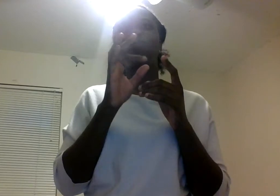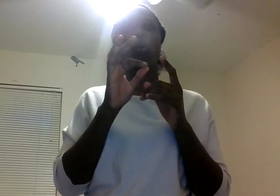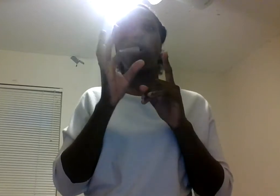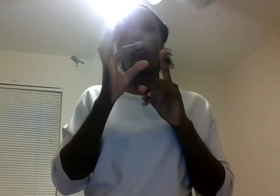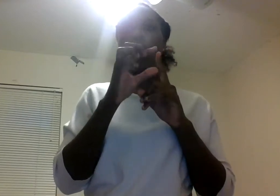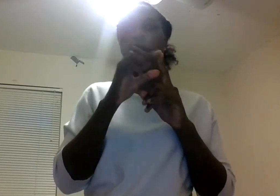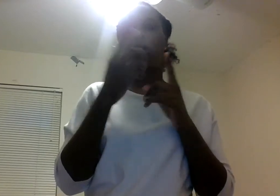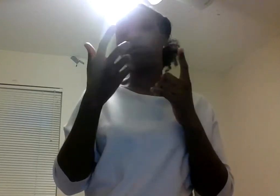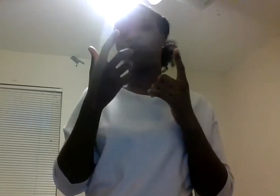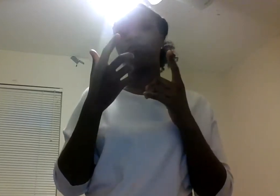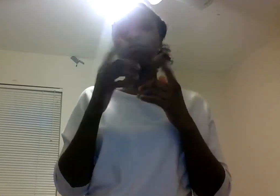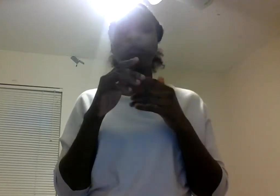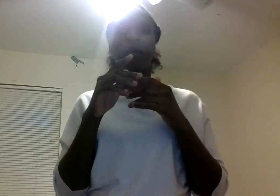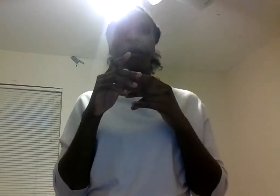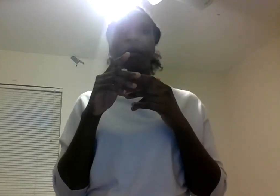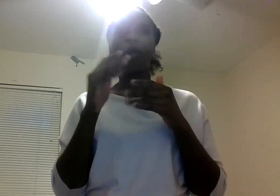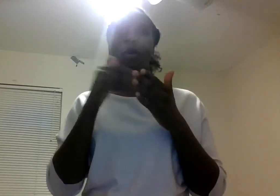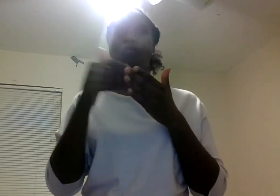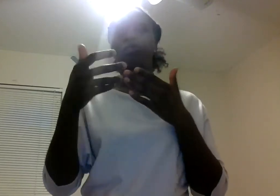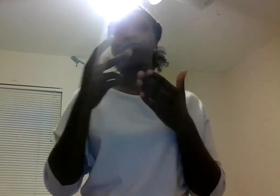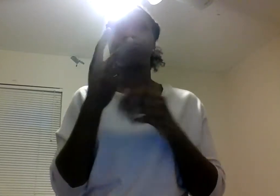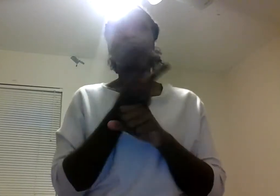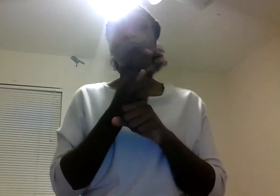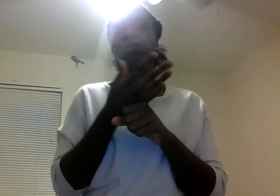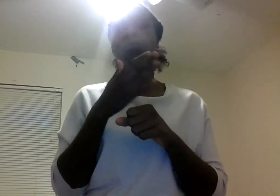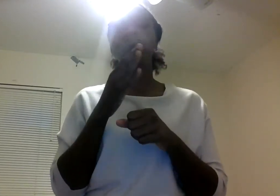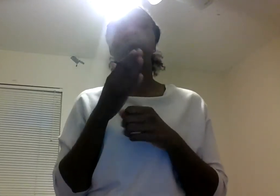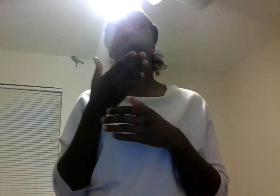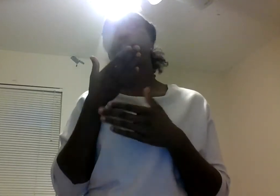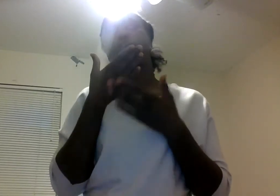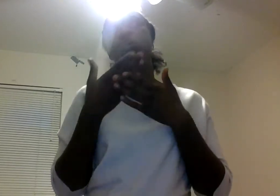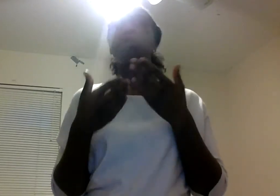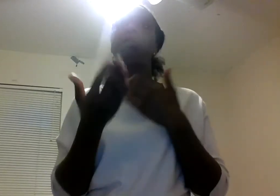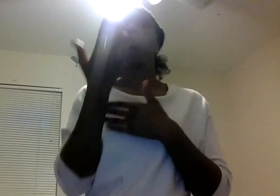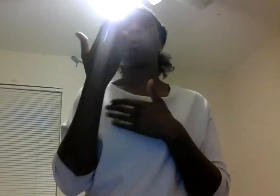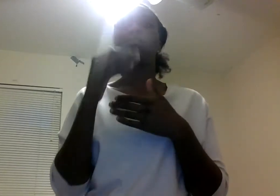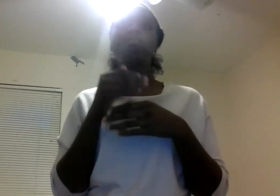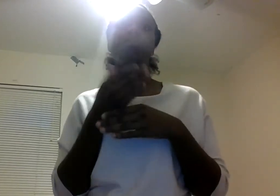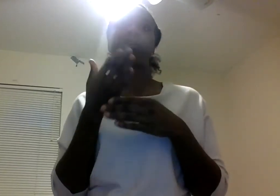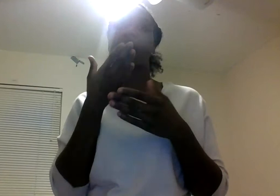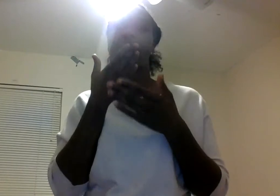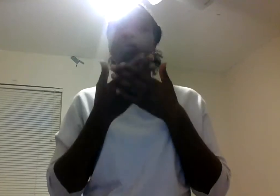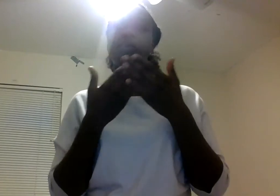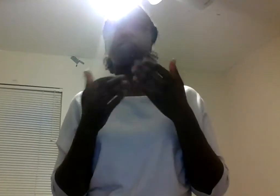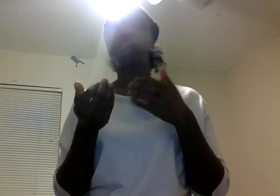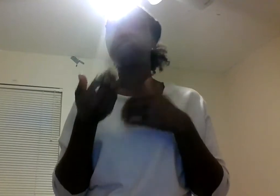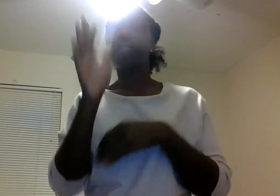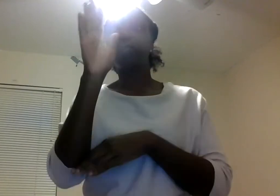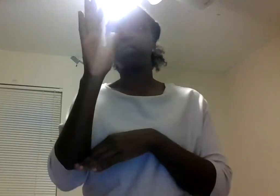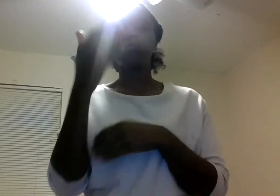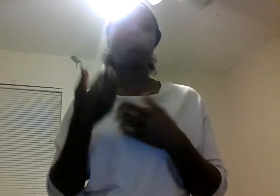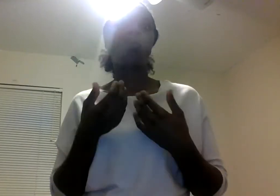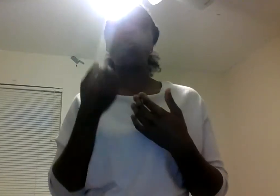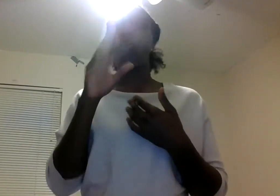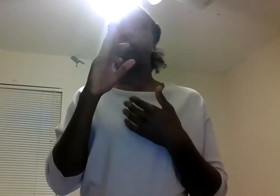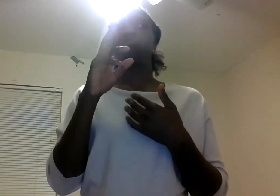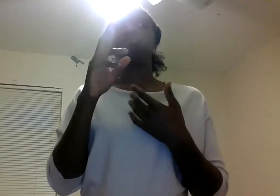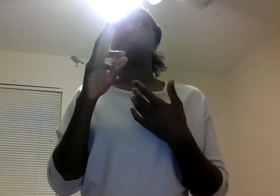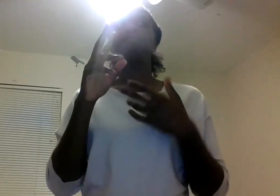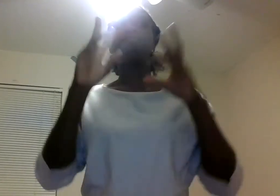name is," if they don't know you. And then there is this typical sentence, "Today I'm going to talk to you about." Now you might say,